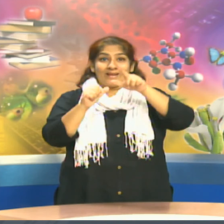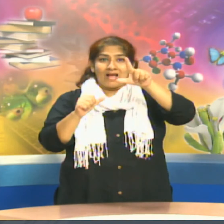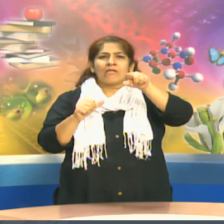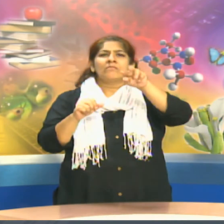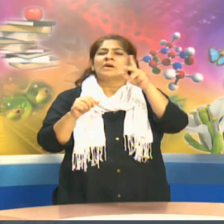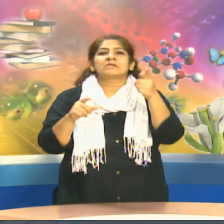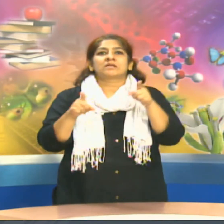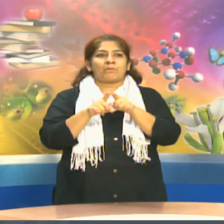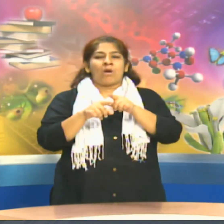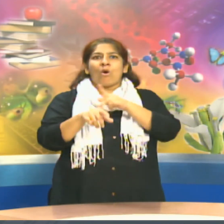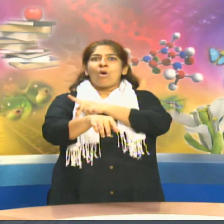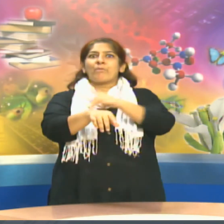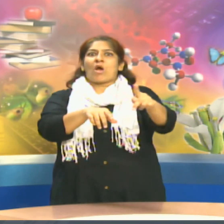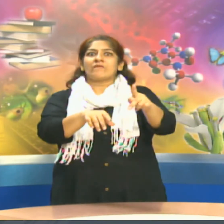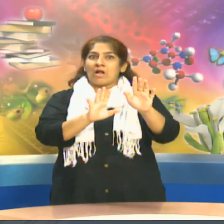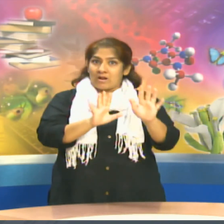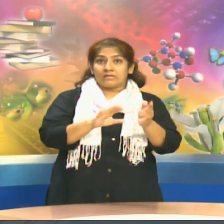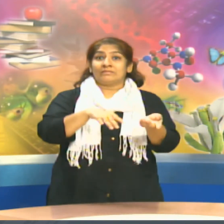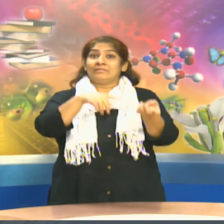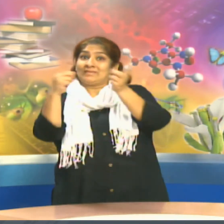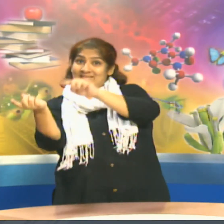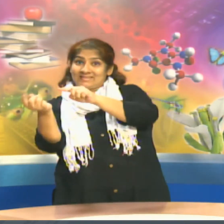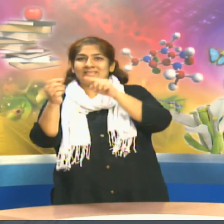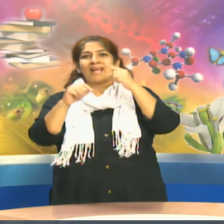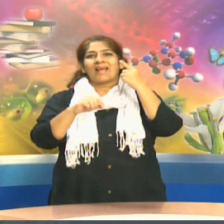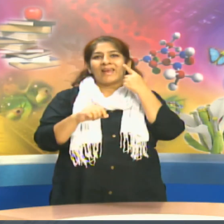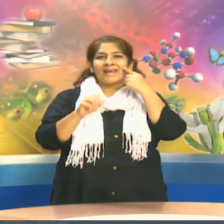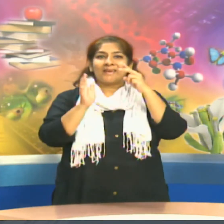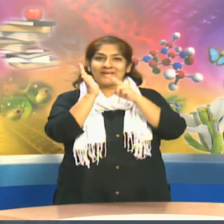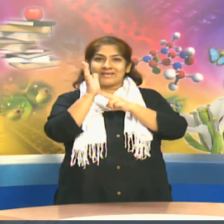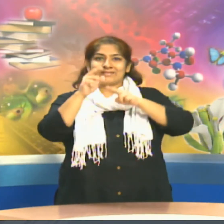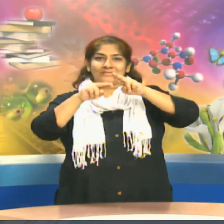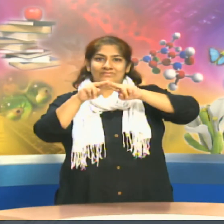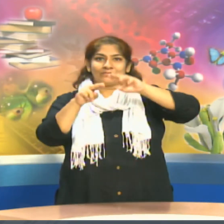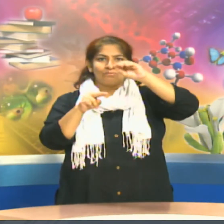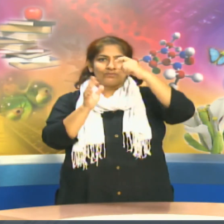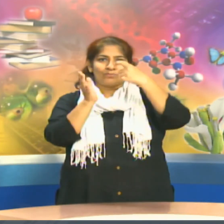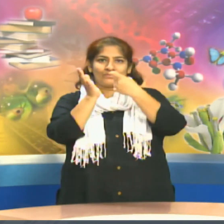is formal types of communication, which you can say as a professional way,